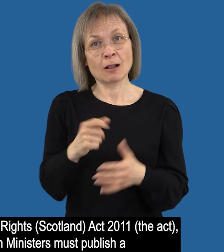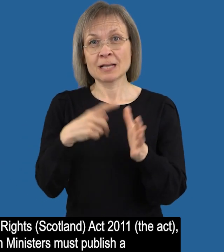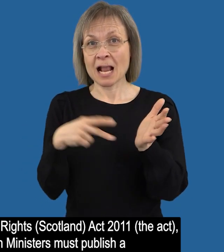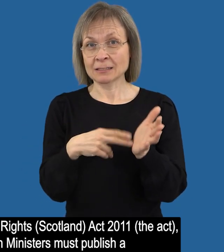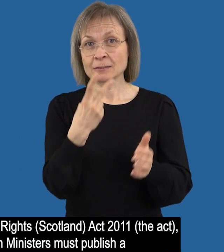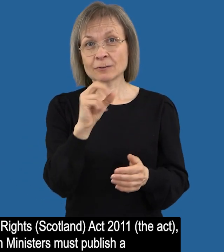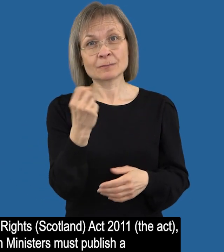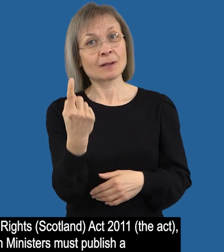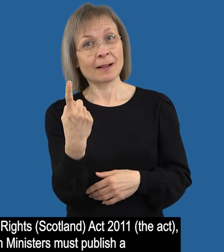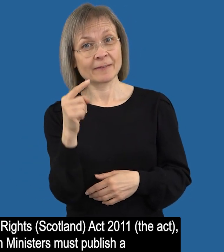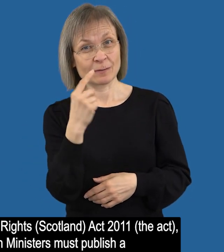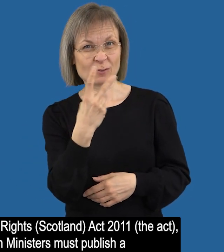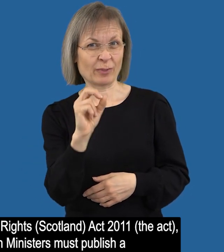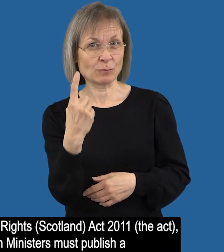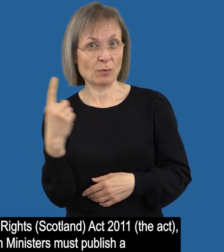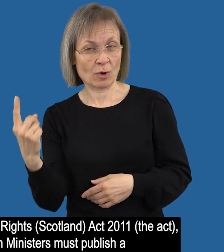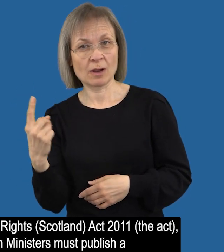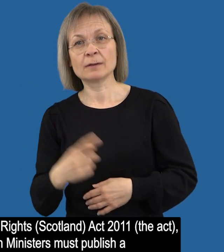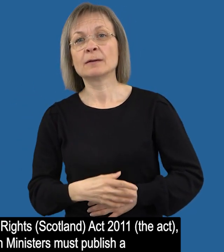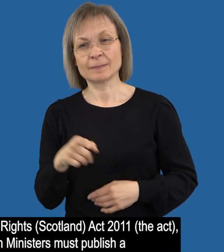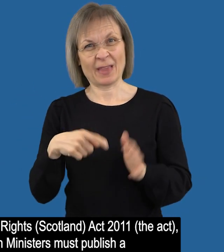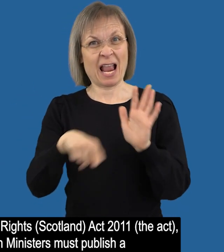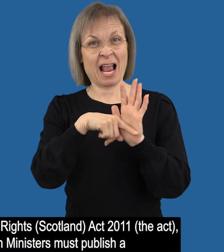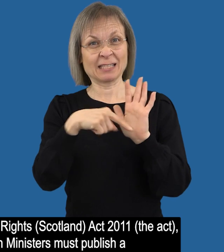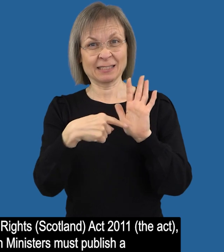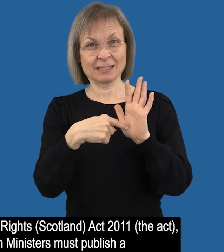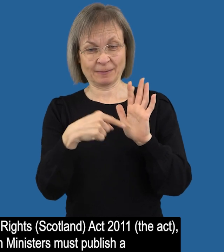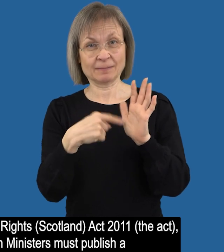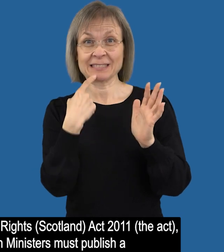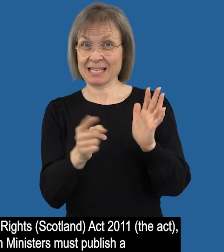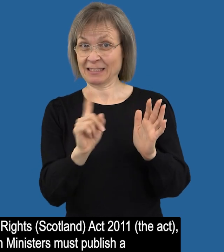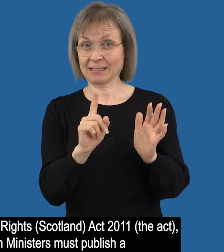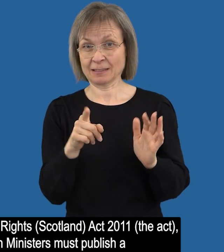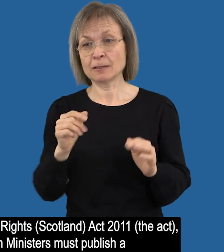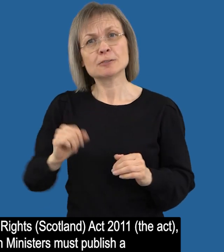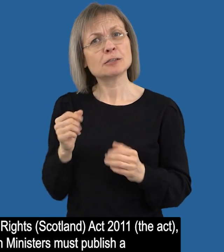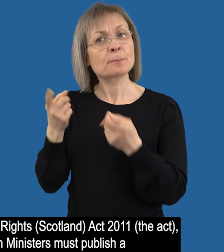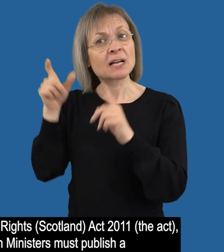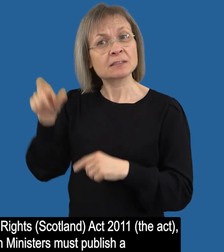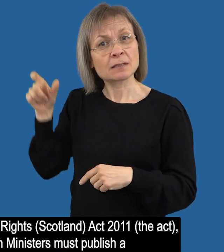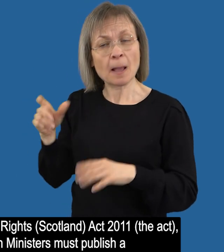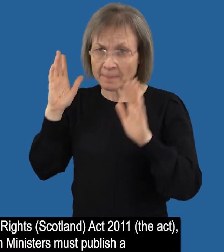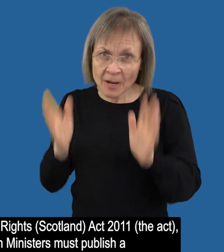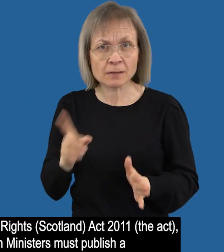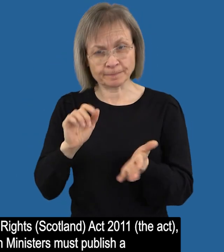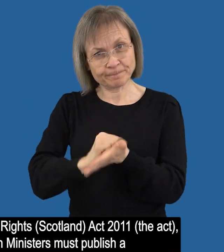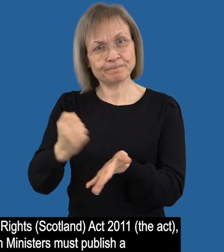Under the Patient Rights Scotland Act 2011, the Act, Scottish ministers must publish a Charter of Patient Rights